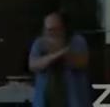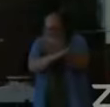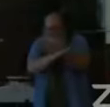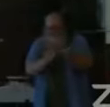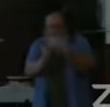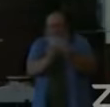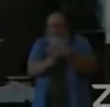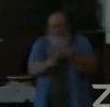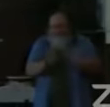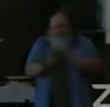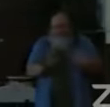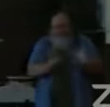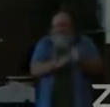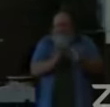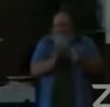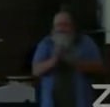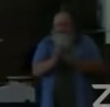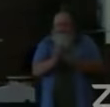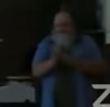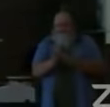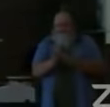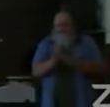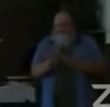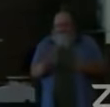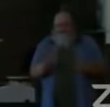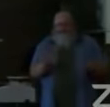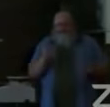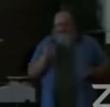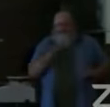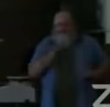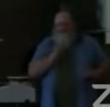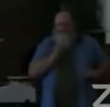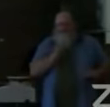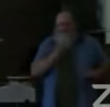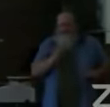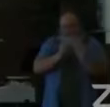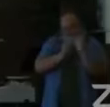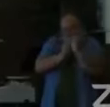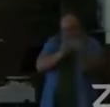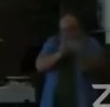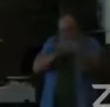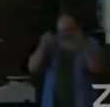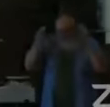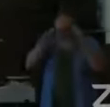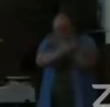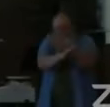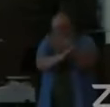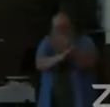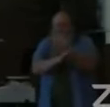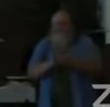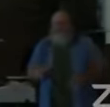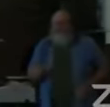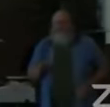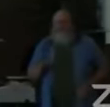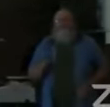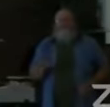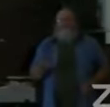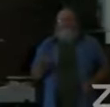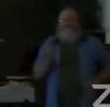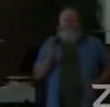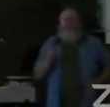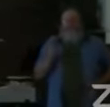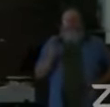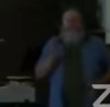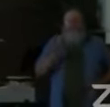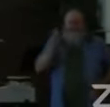Without Jesus, we don't go to heaven. Unless we make Jesus our Lord and Savior, unless we accept God's gift